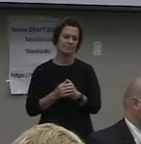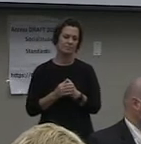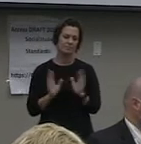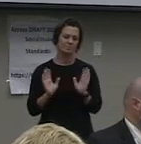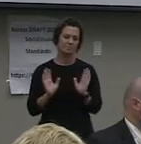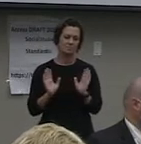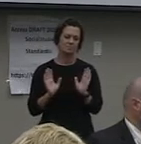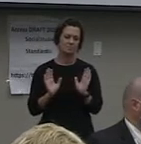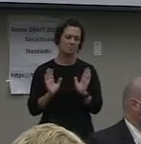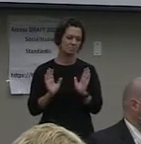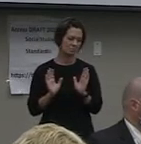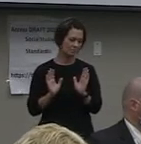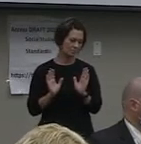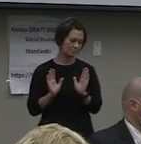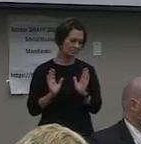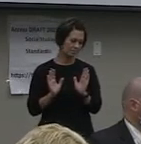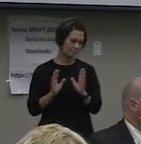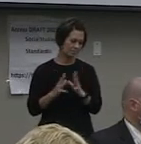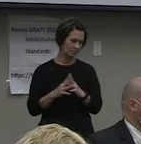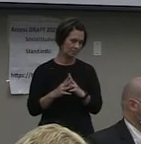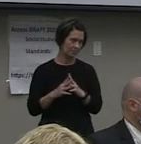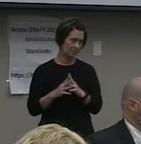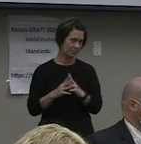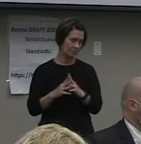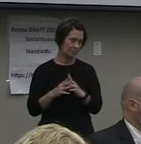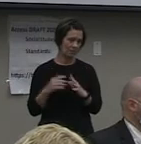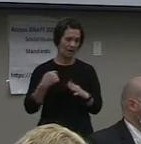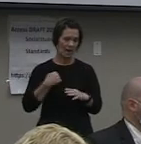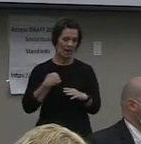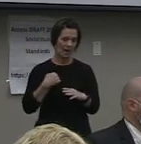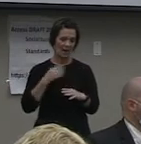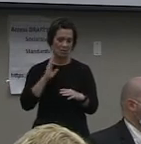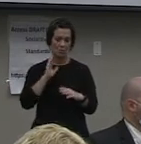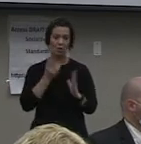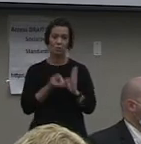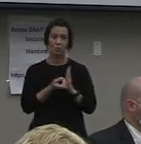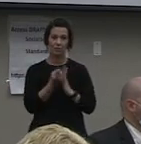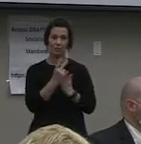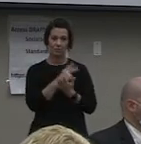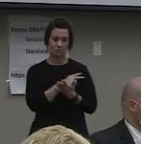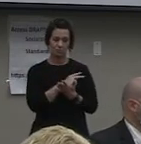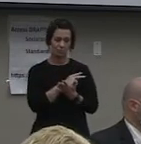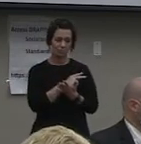No, I'll pause there and be glad to review it there.